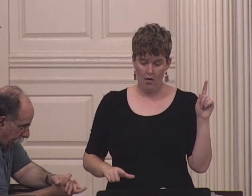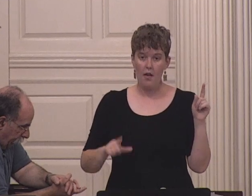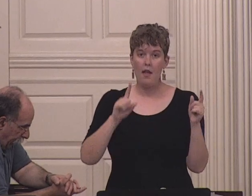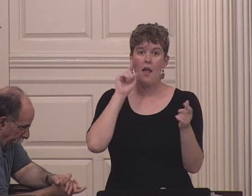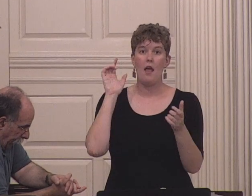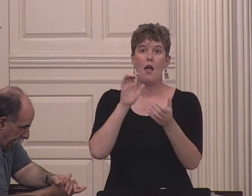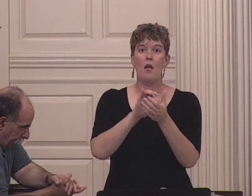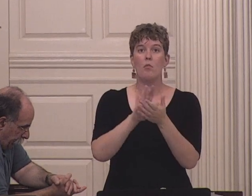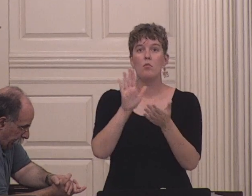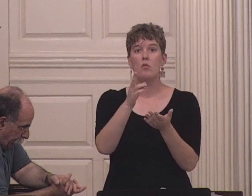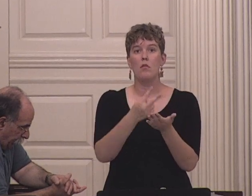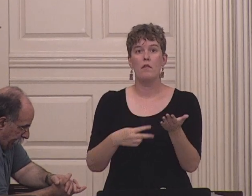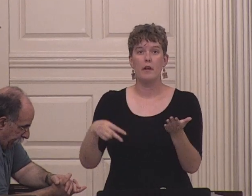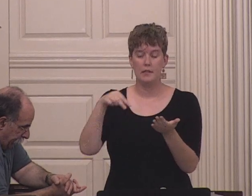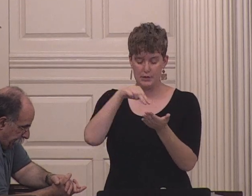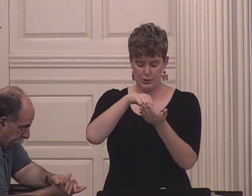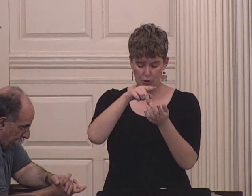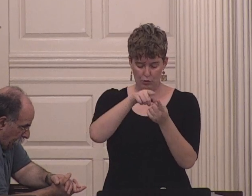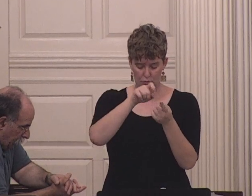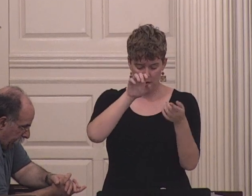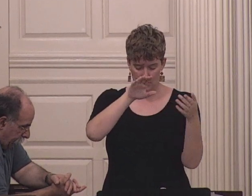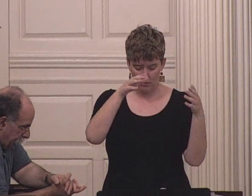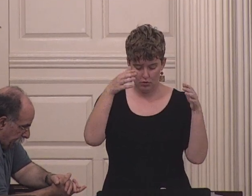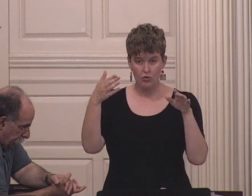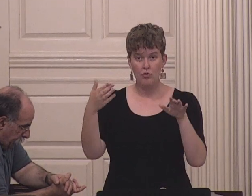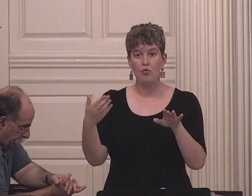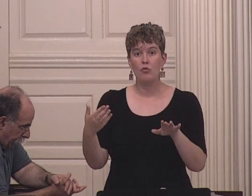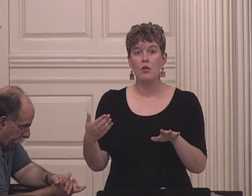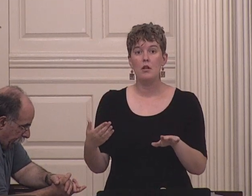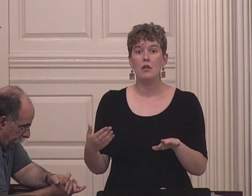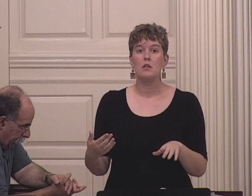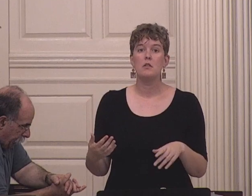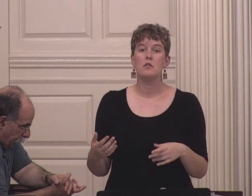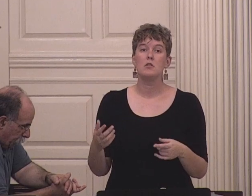Lord, and profess your